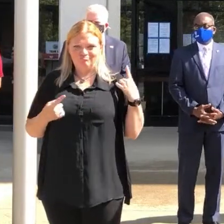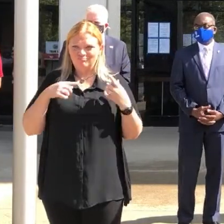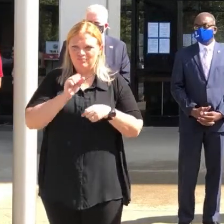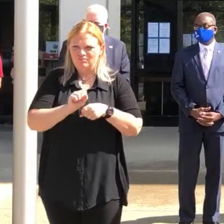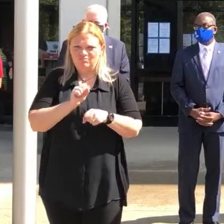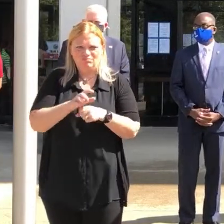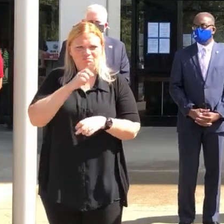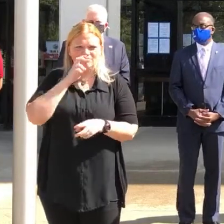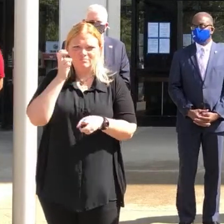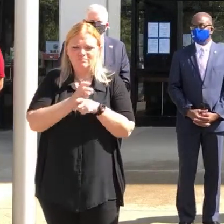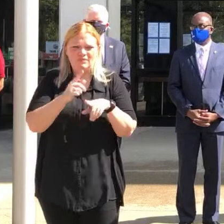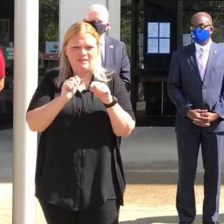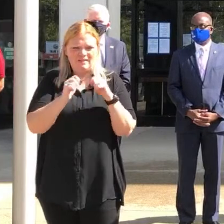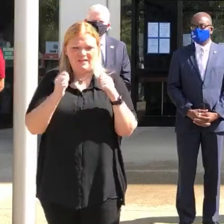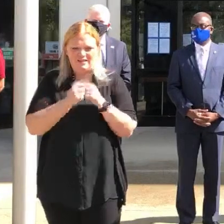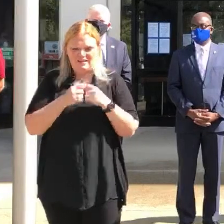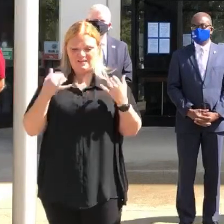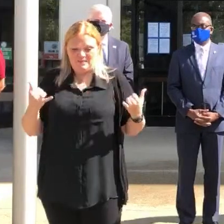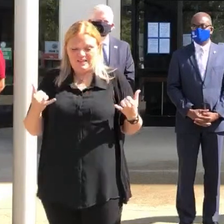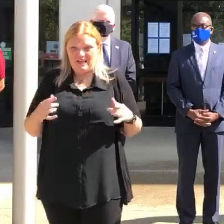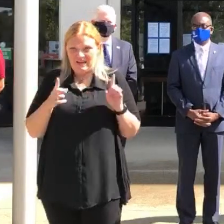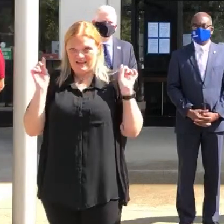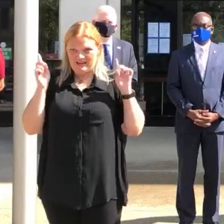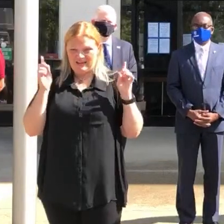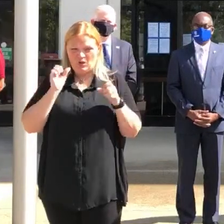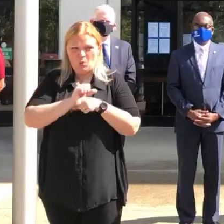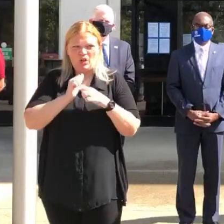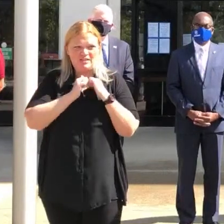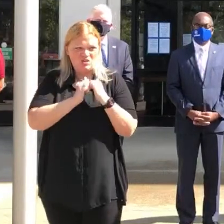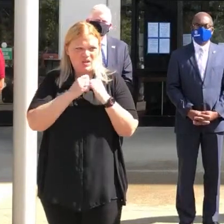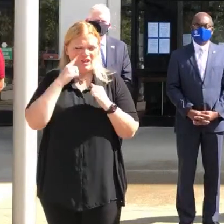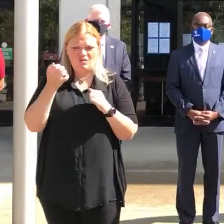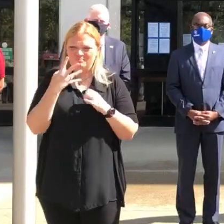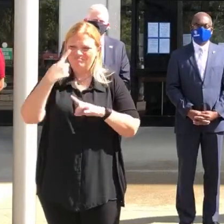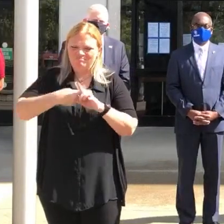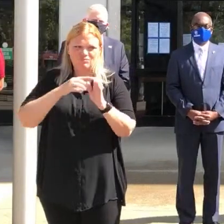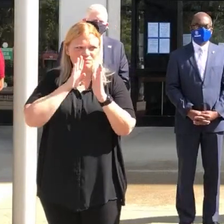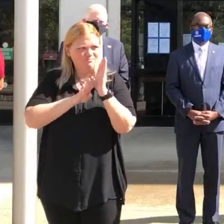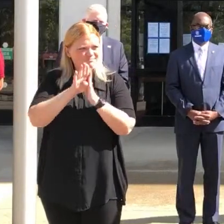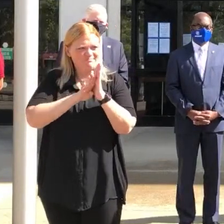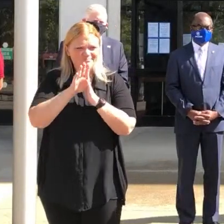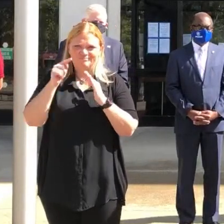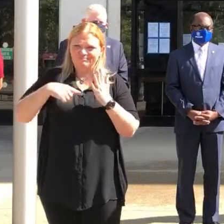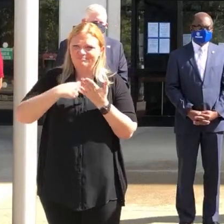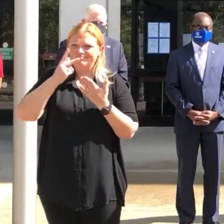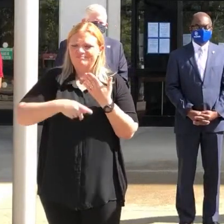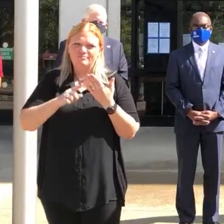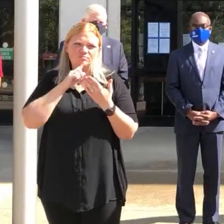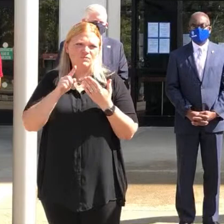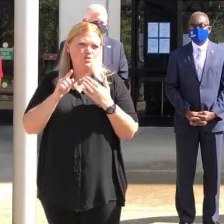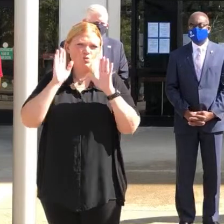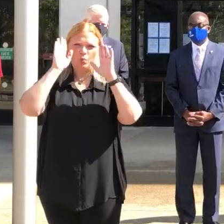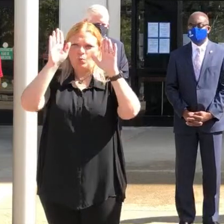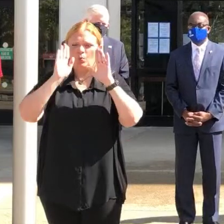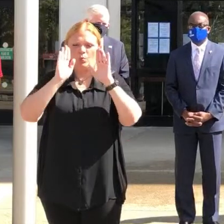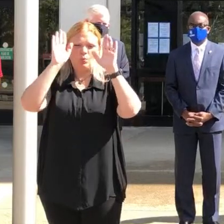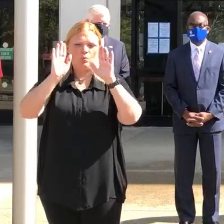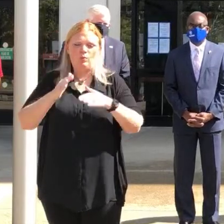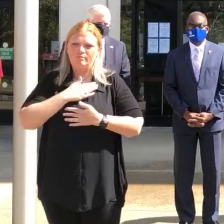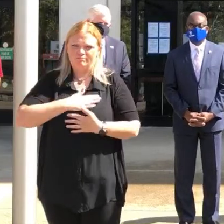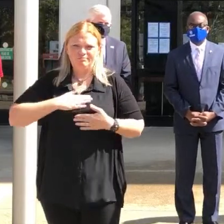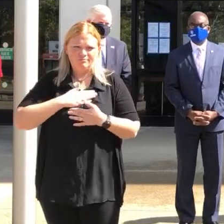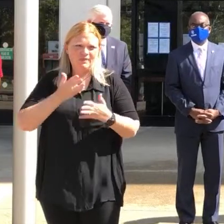hard. The team assembled here today, working together for months to develop this initiative, is so greatly, greatly